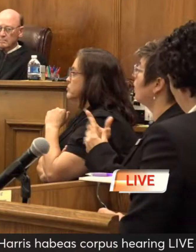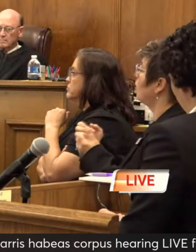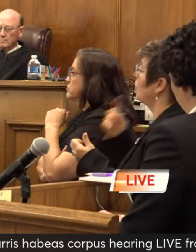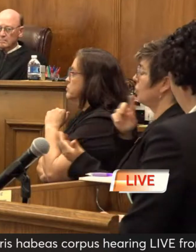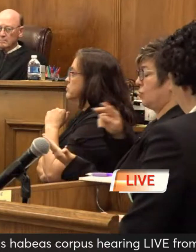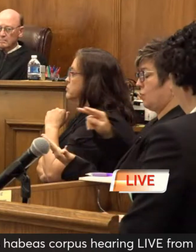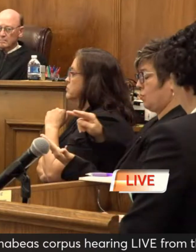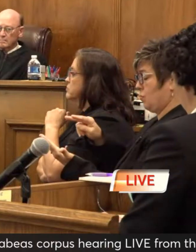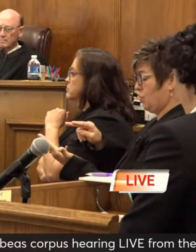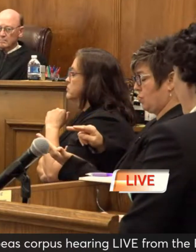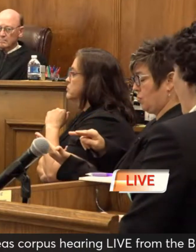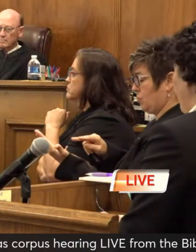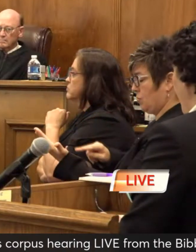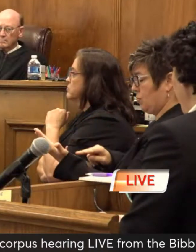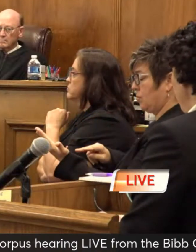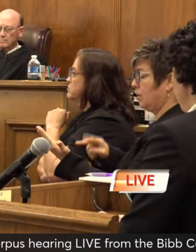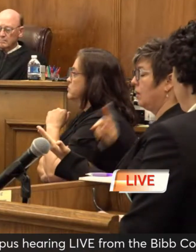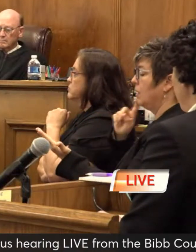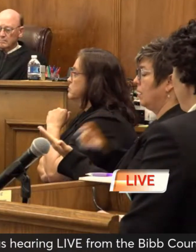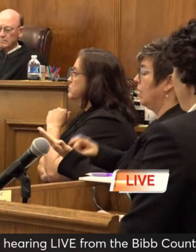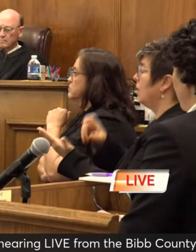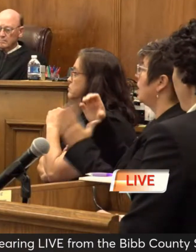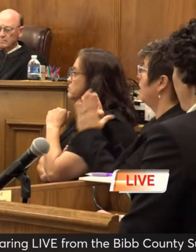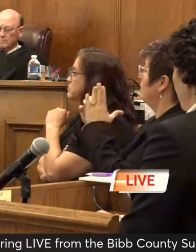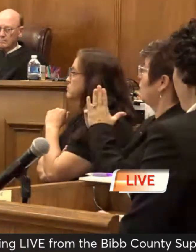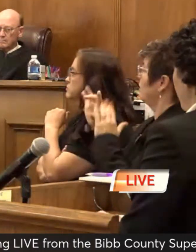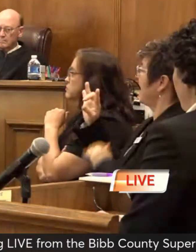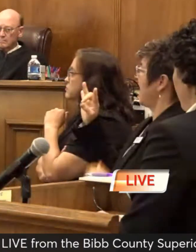and take a look at paragraph 8.